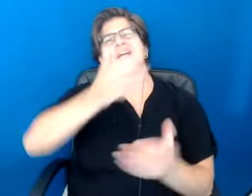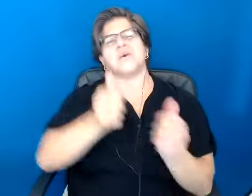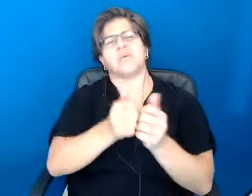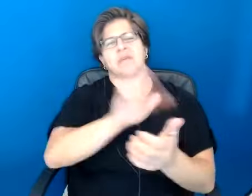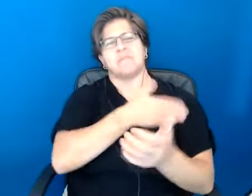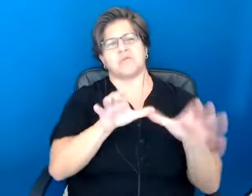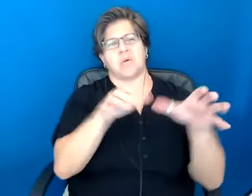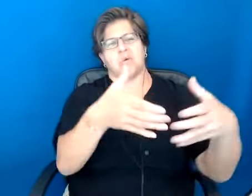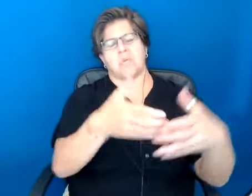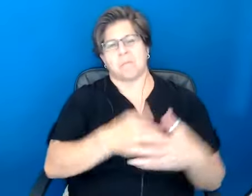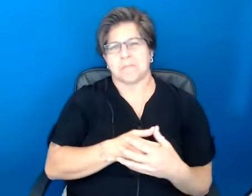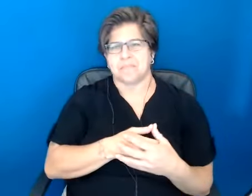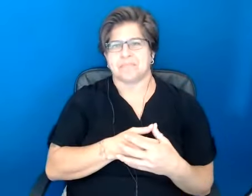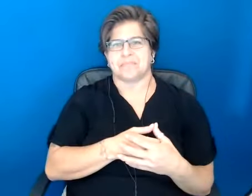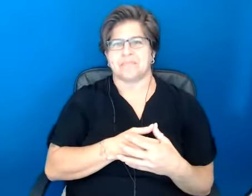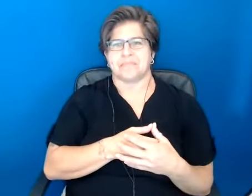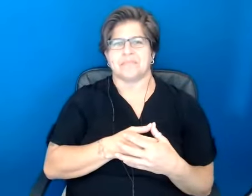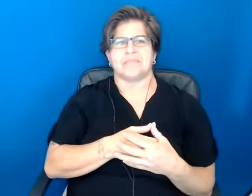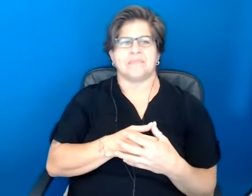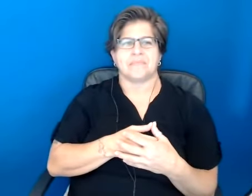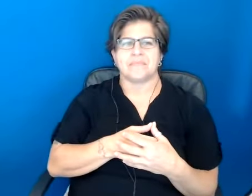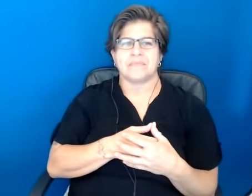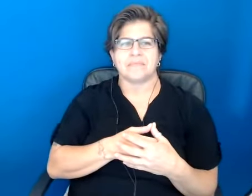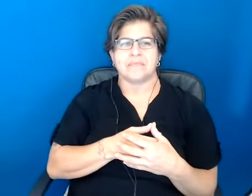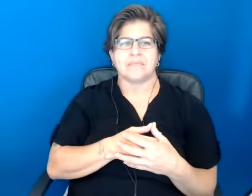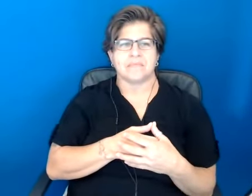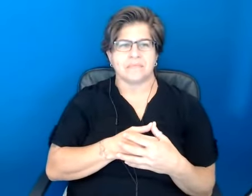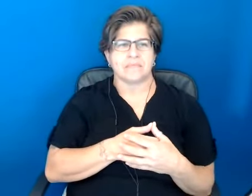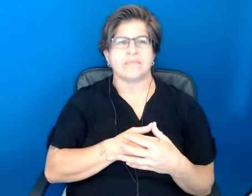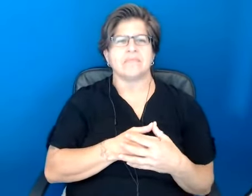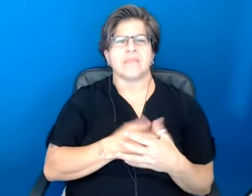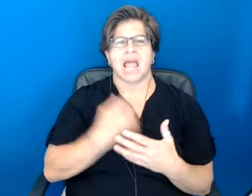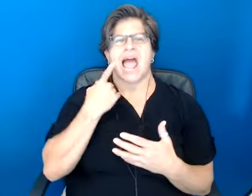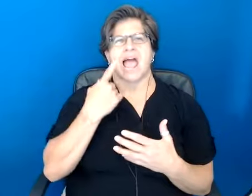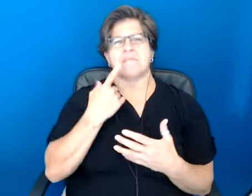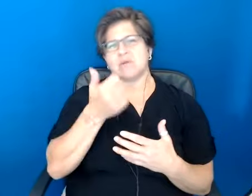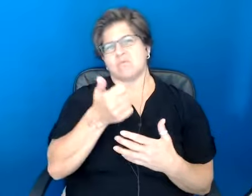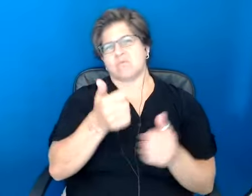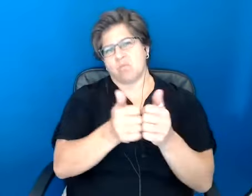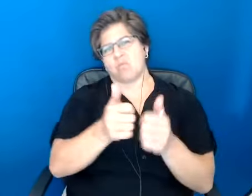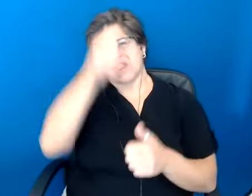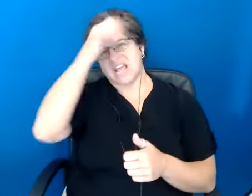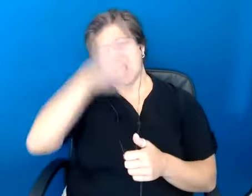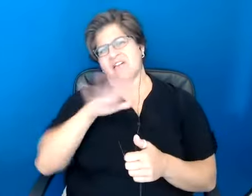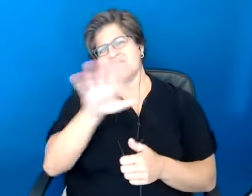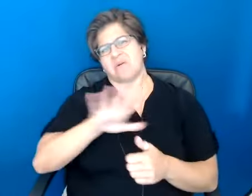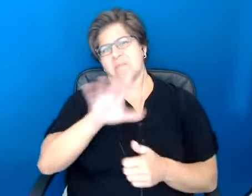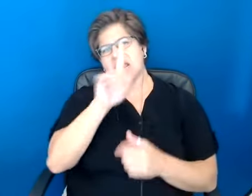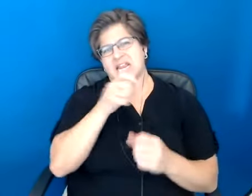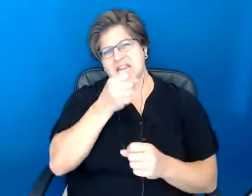didn't trust. So eventually I met my husband. I met him, he was singing in a band. He was a singer of a group. And